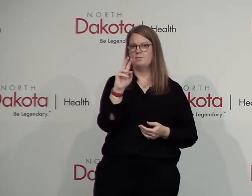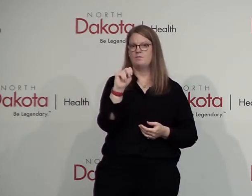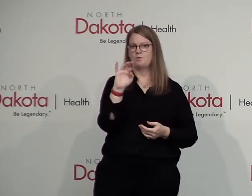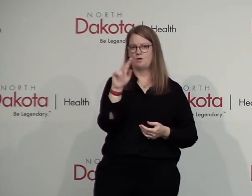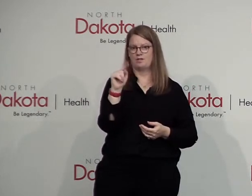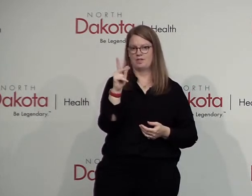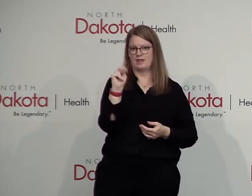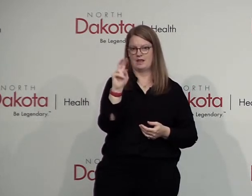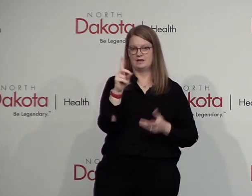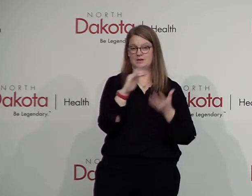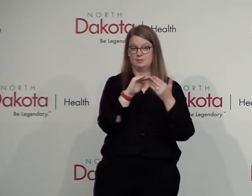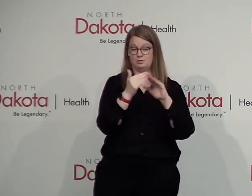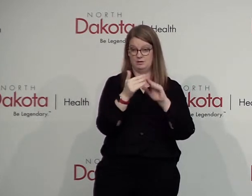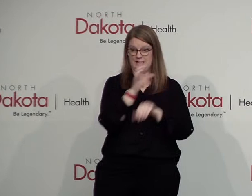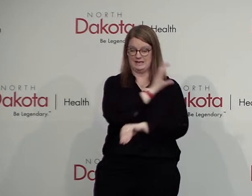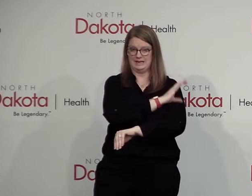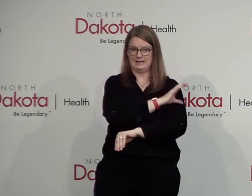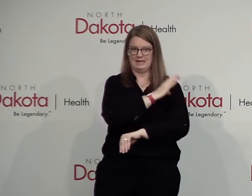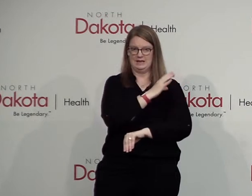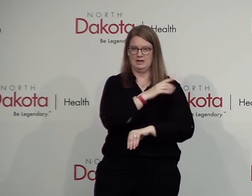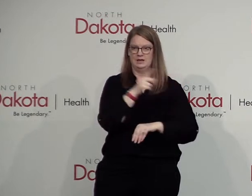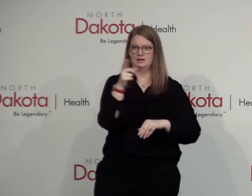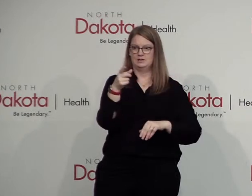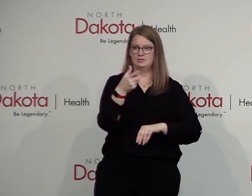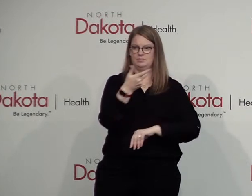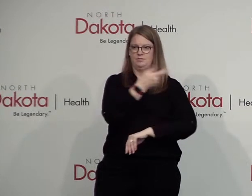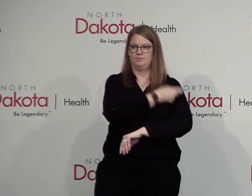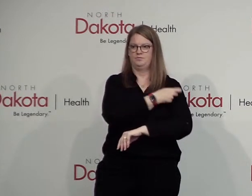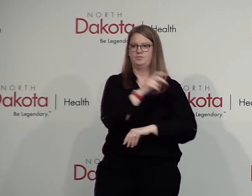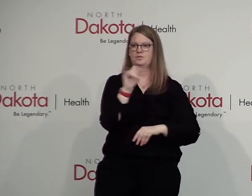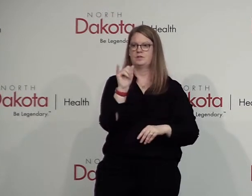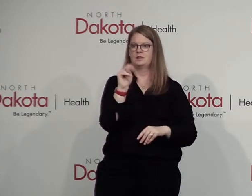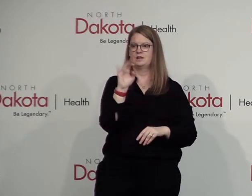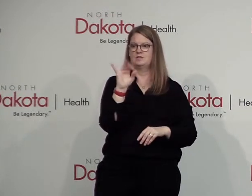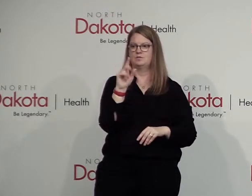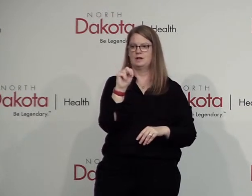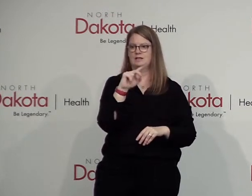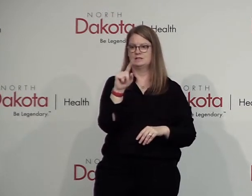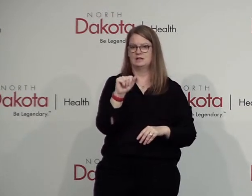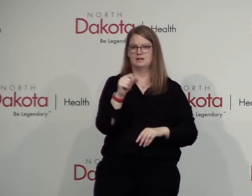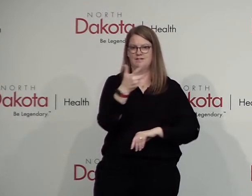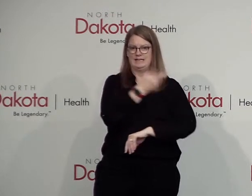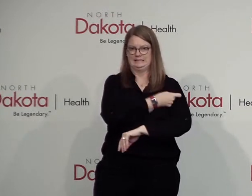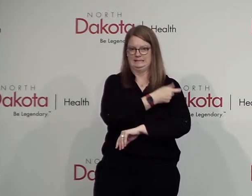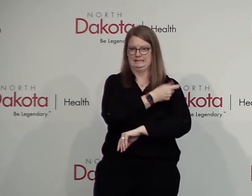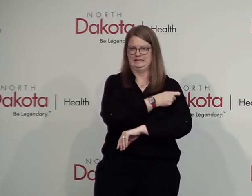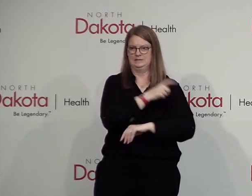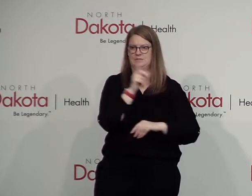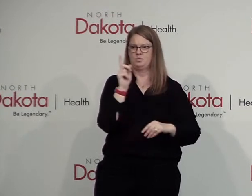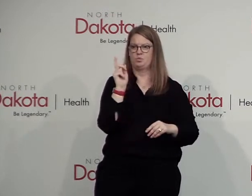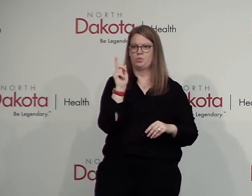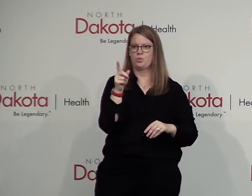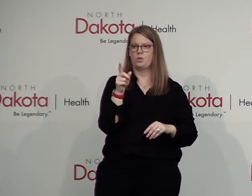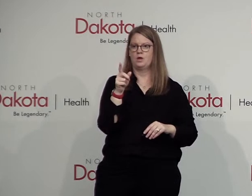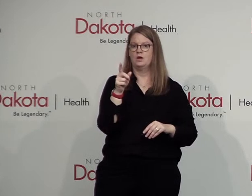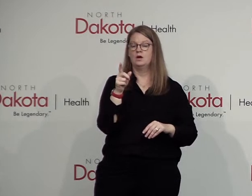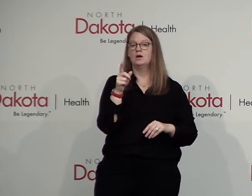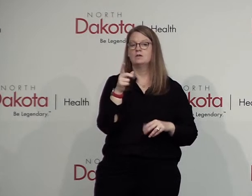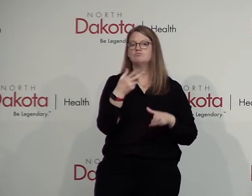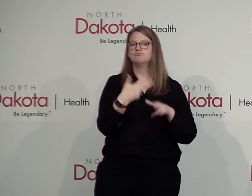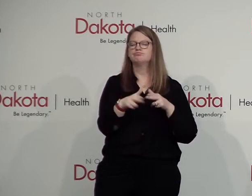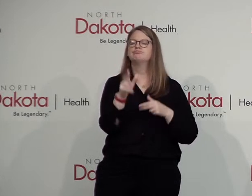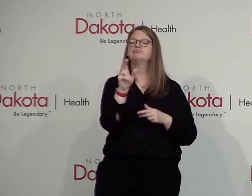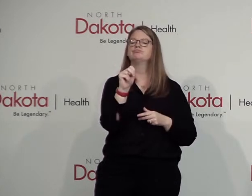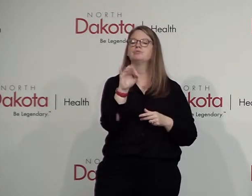Clinic, who will be administering influenza vaccines for us today. And to tell you a little bit